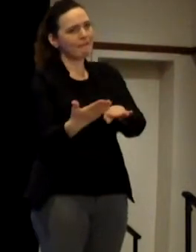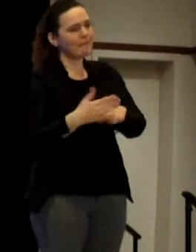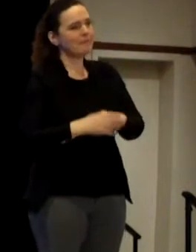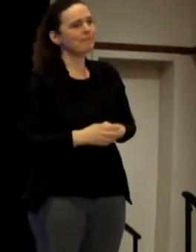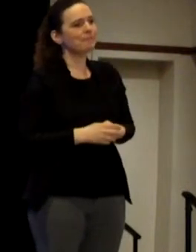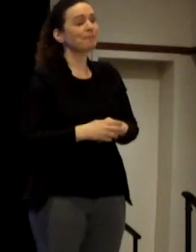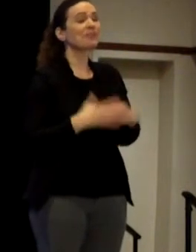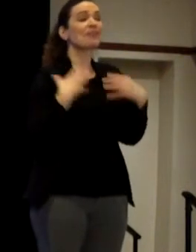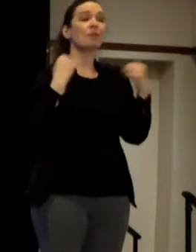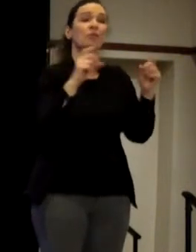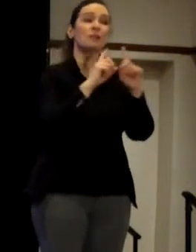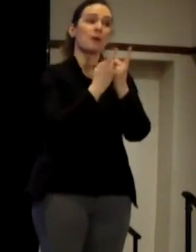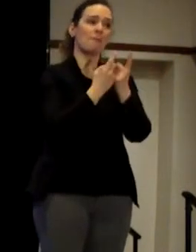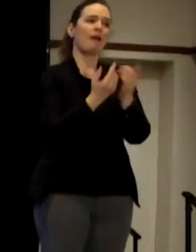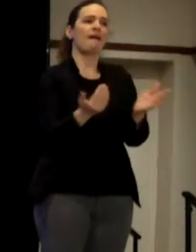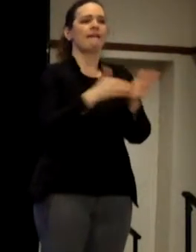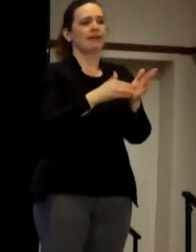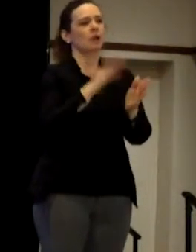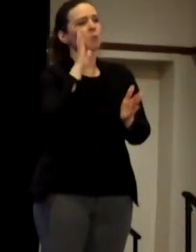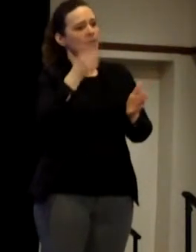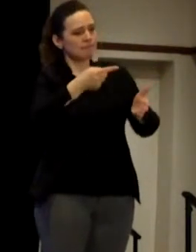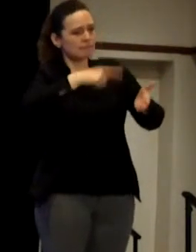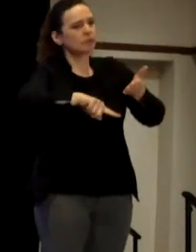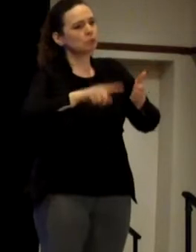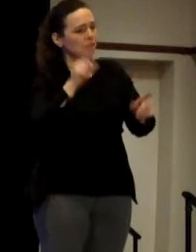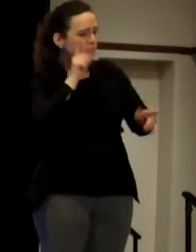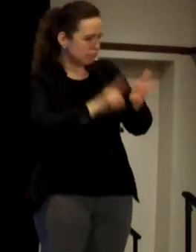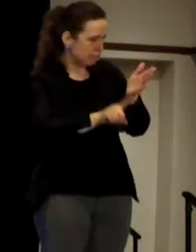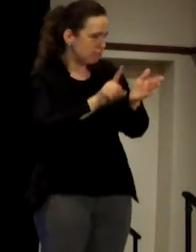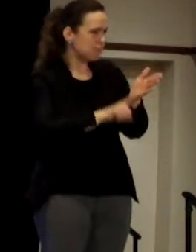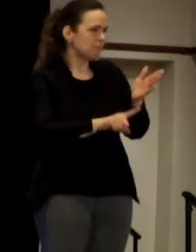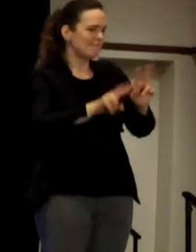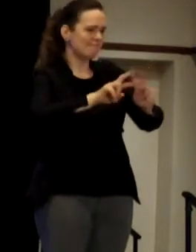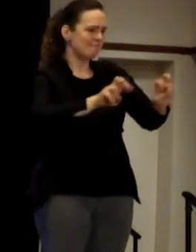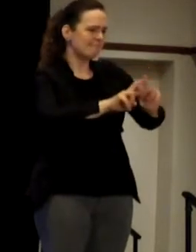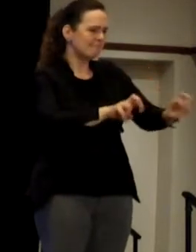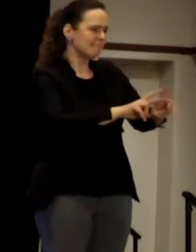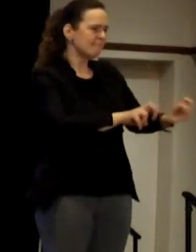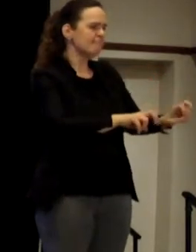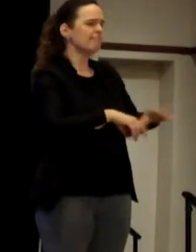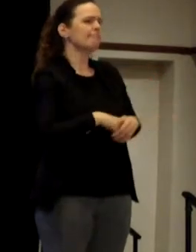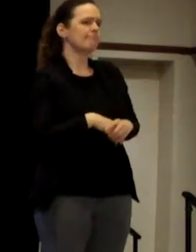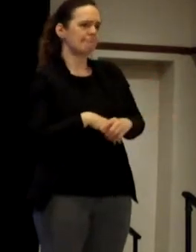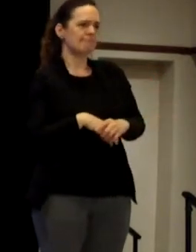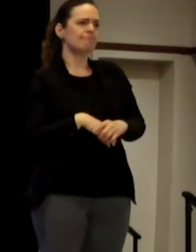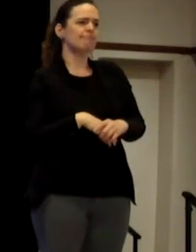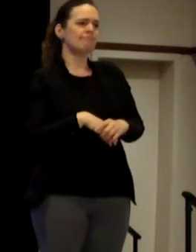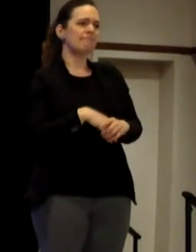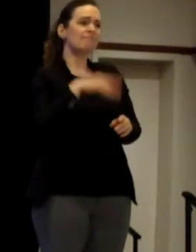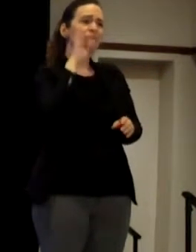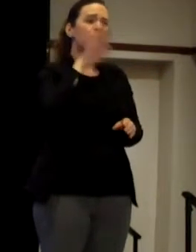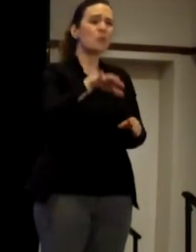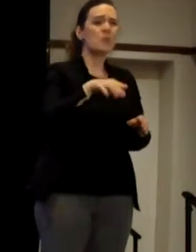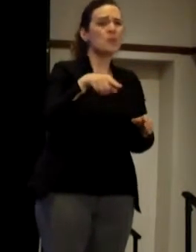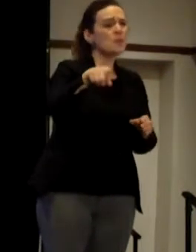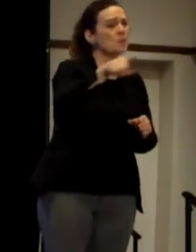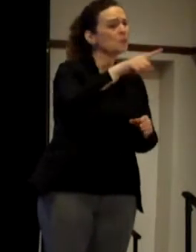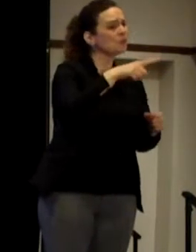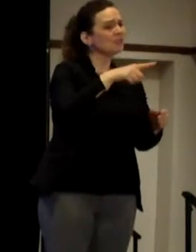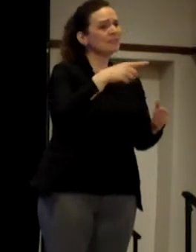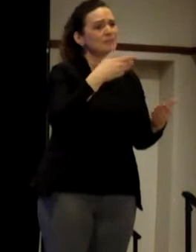back out there again, I believe, next week to look at where it is. Certainly, we support the mayor in his efforts